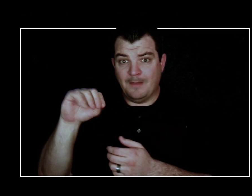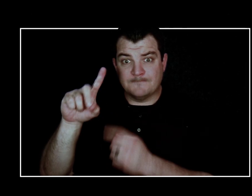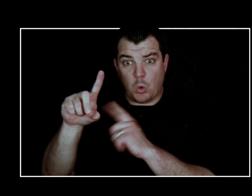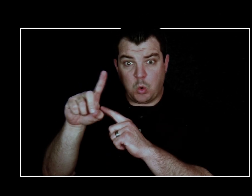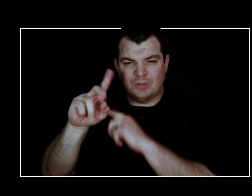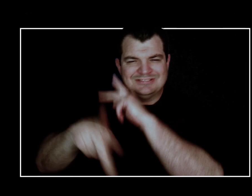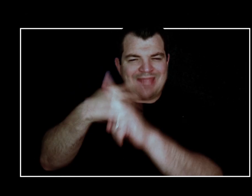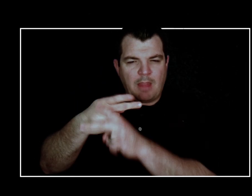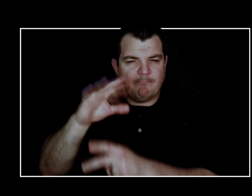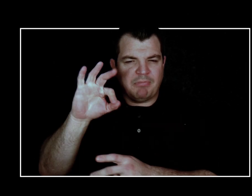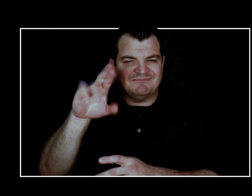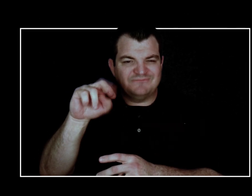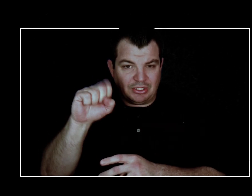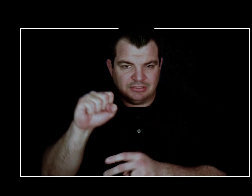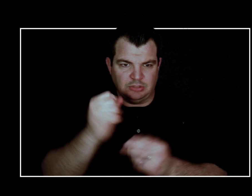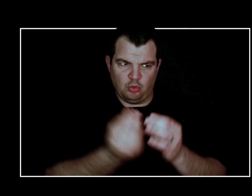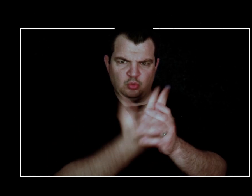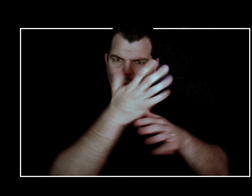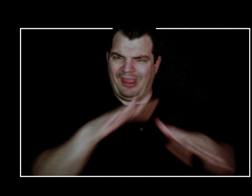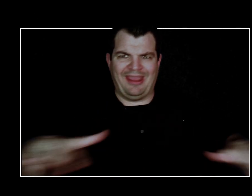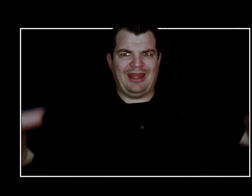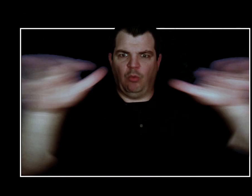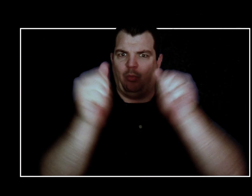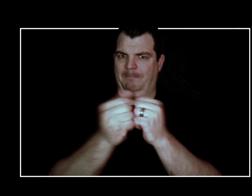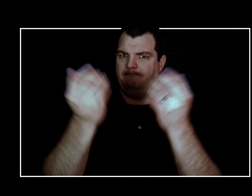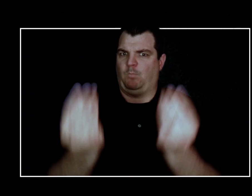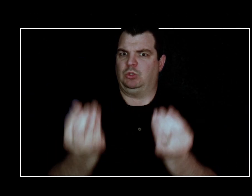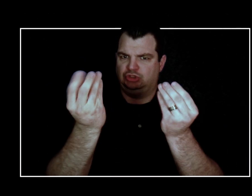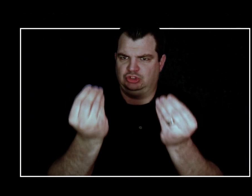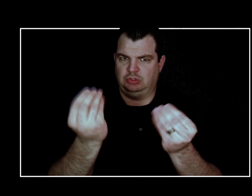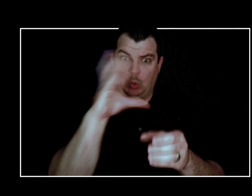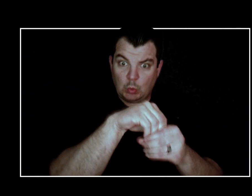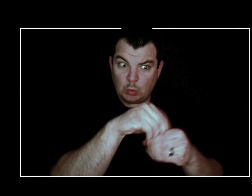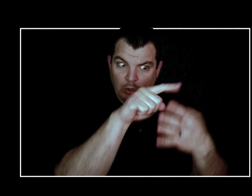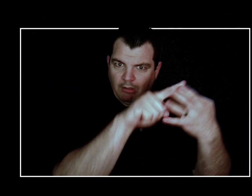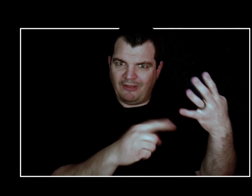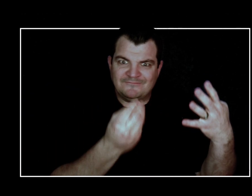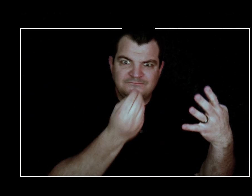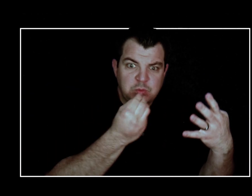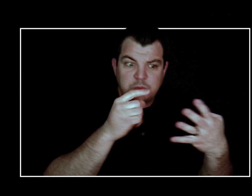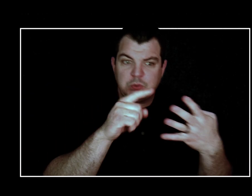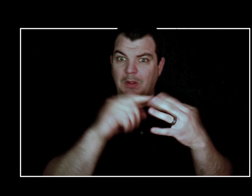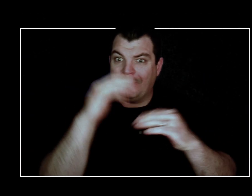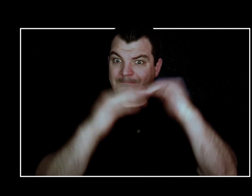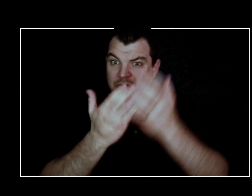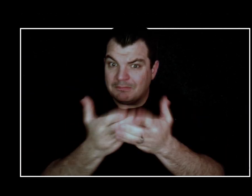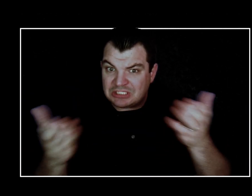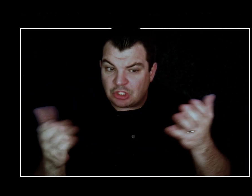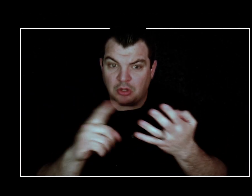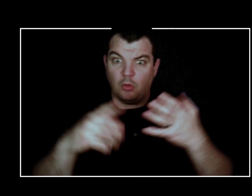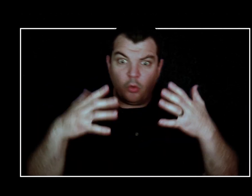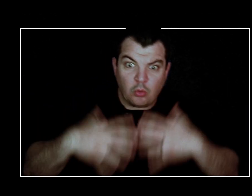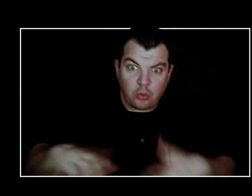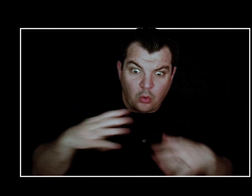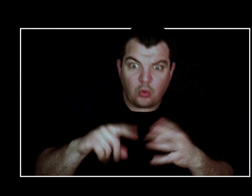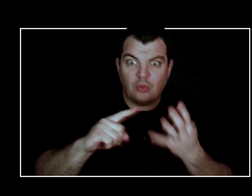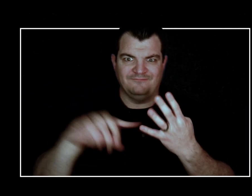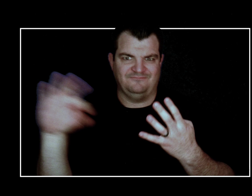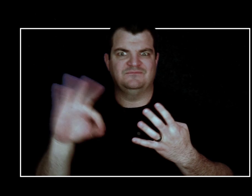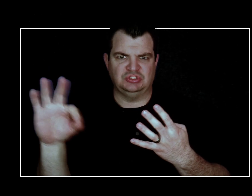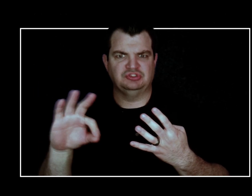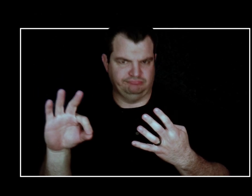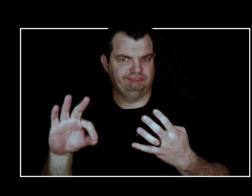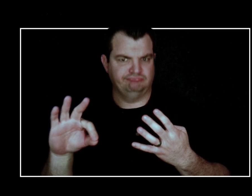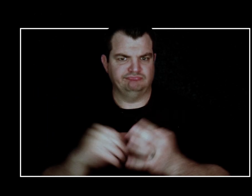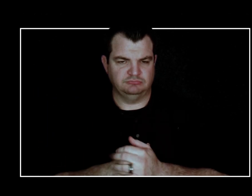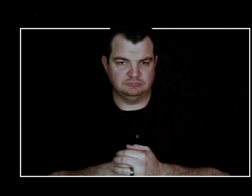Mold is a type of fungus that can grow anywhere there is moisture, including on food, building materials, clothes,